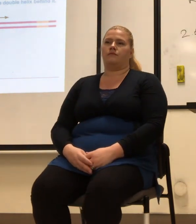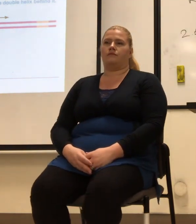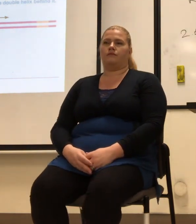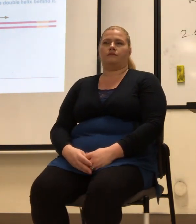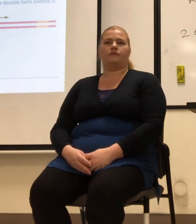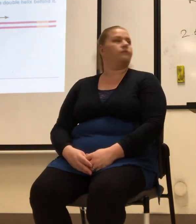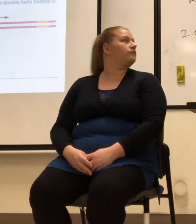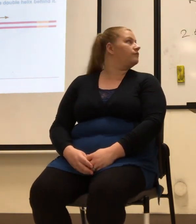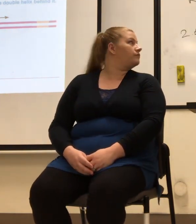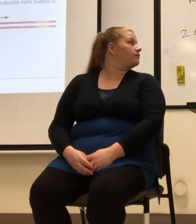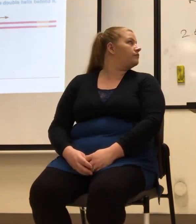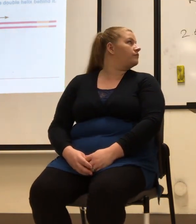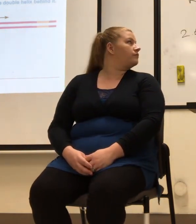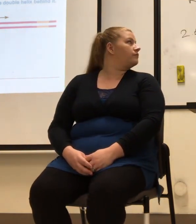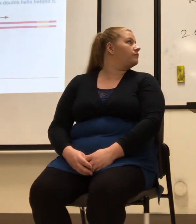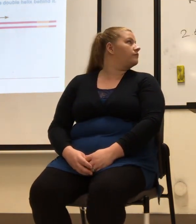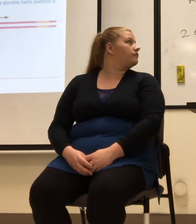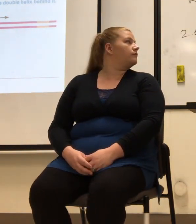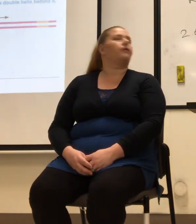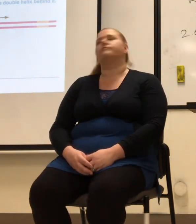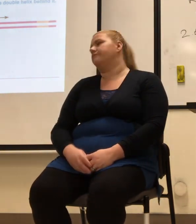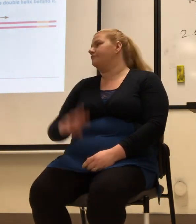Coding strand, template strand.